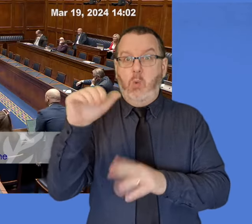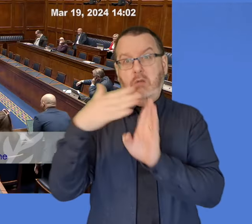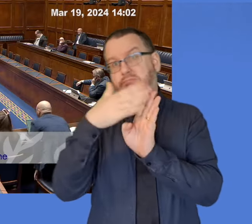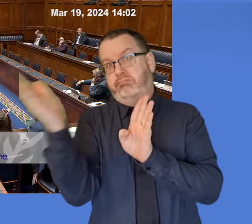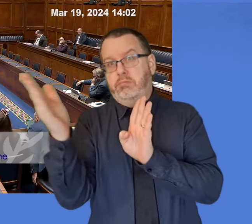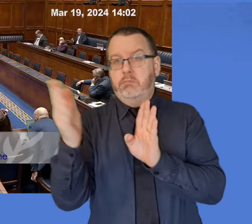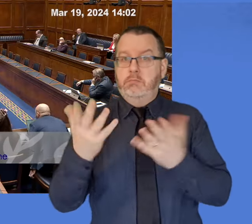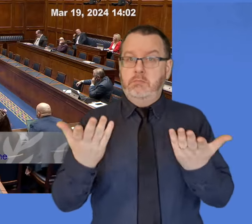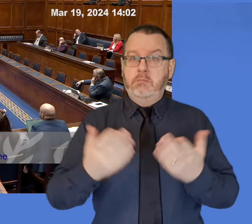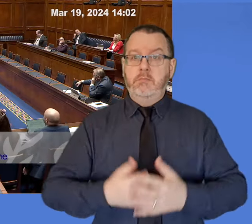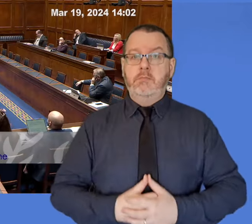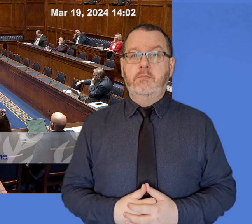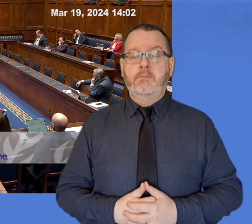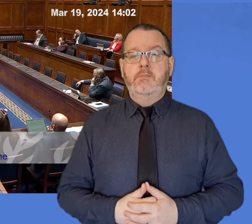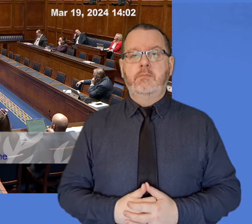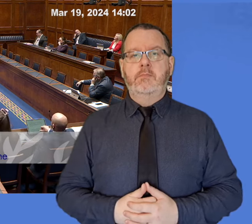said? Minister.